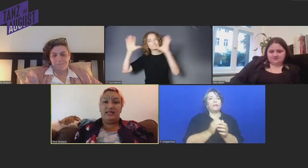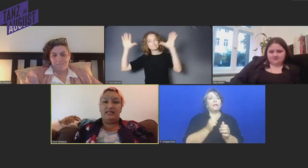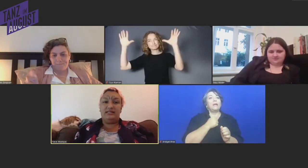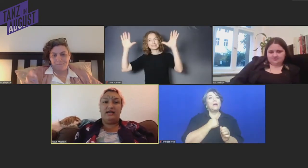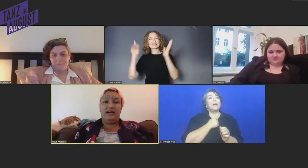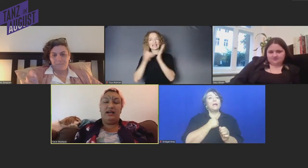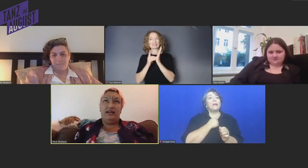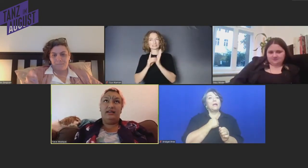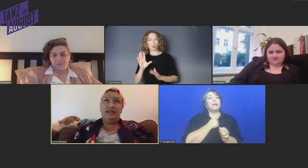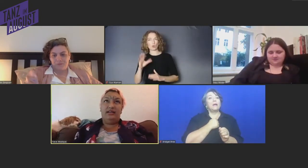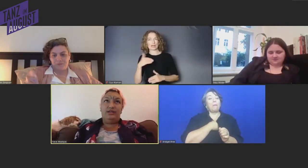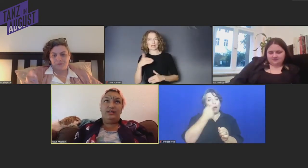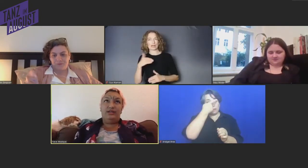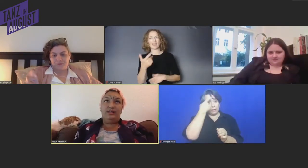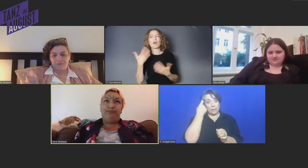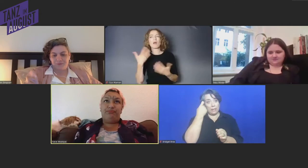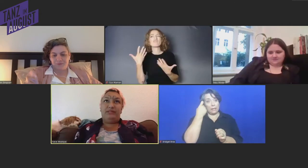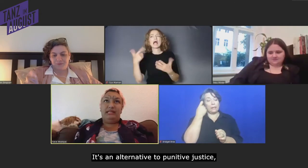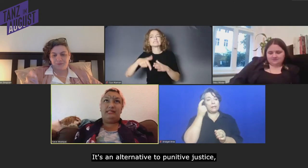is